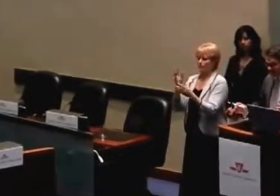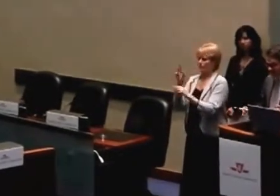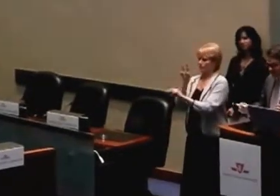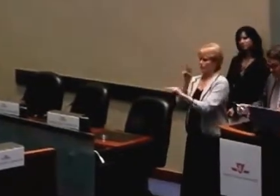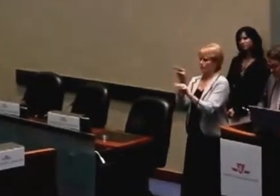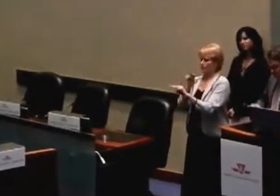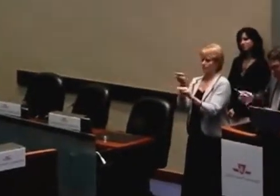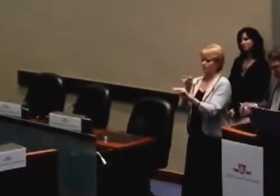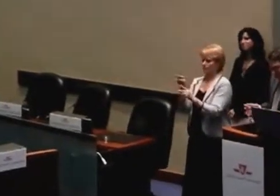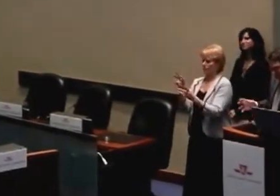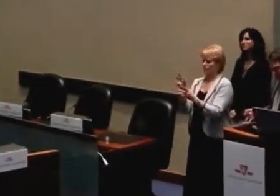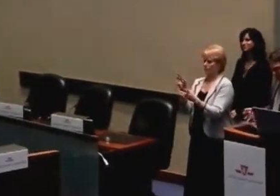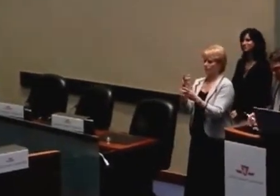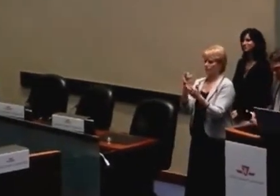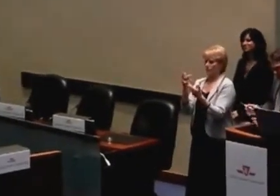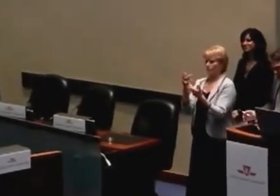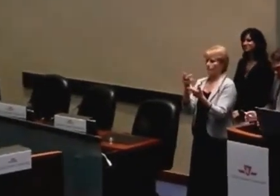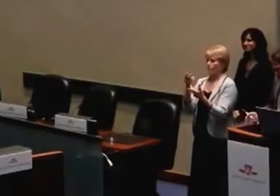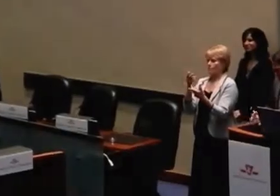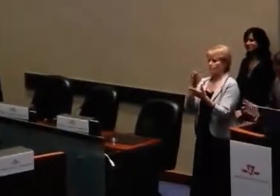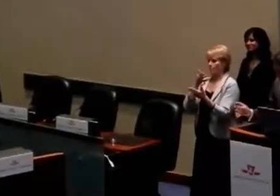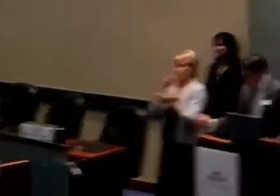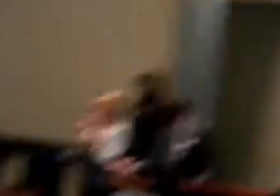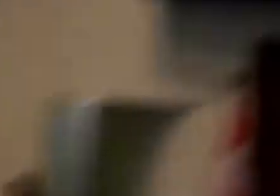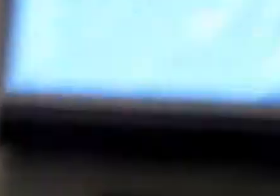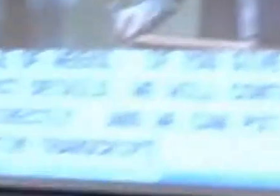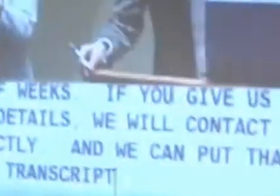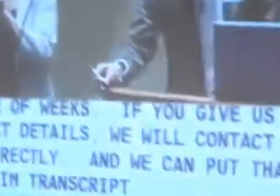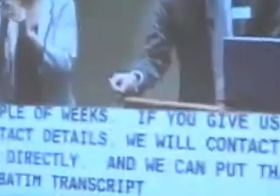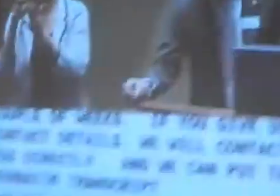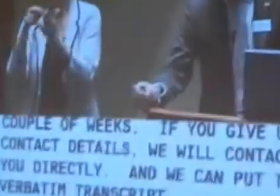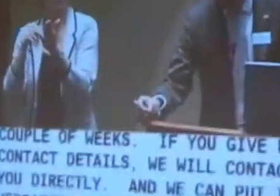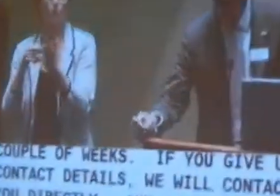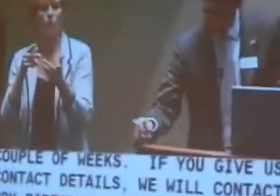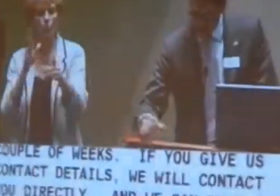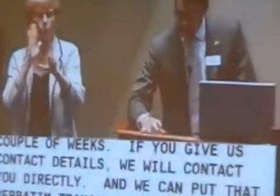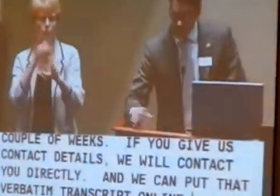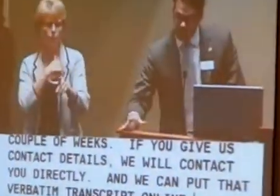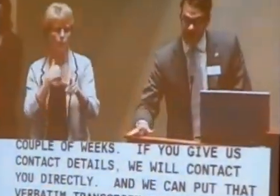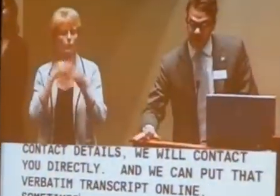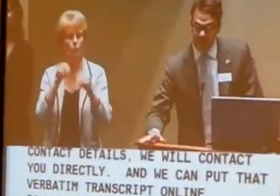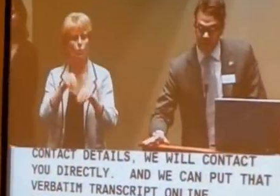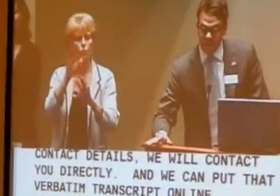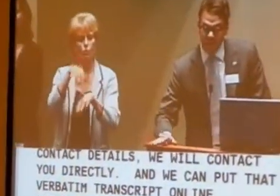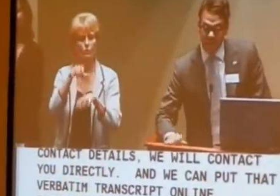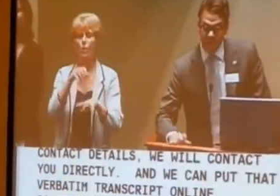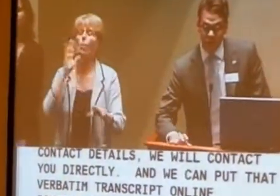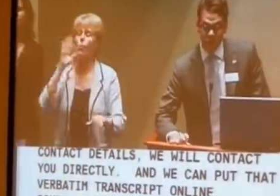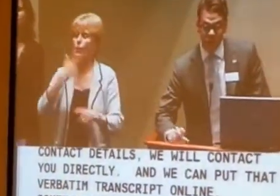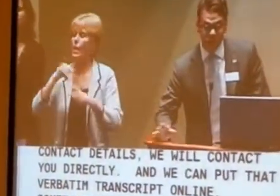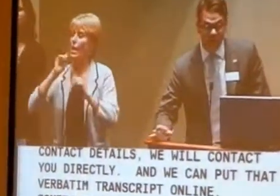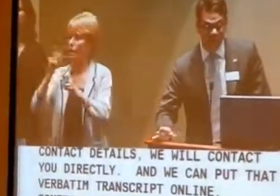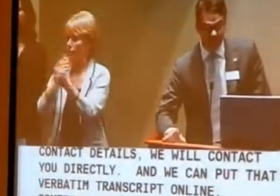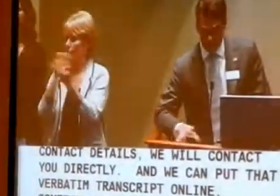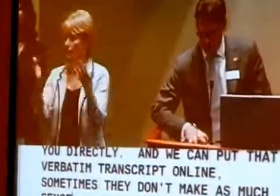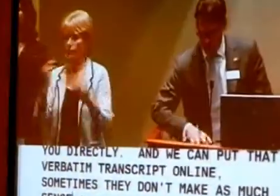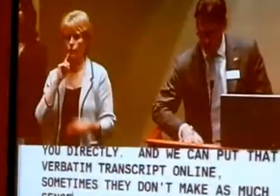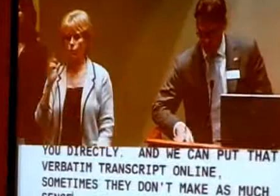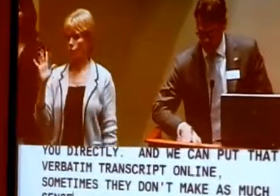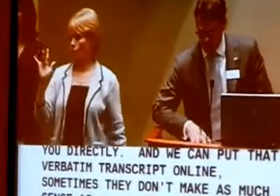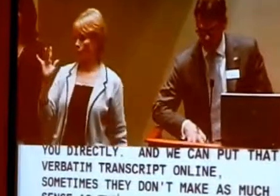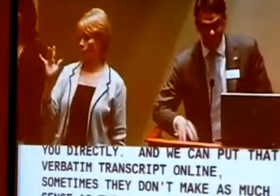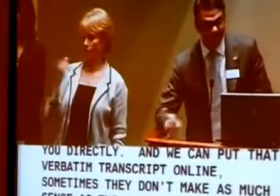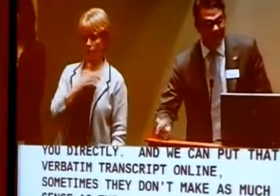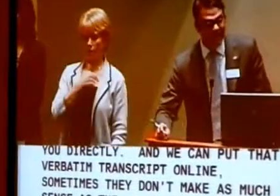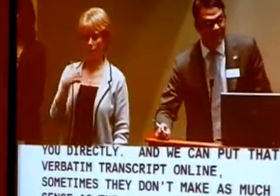as the report we try to prepare to capture that, but there's not a difficulty putting that up. So everything gets answered. There are about 25 of us I